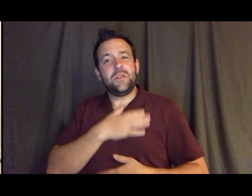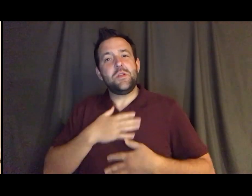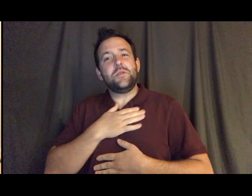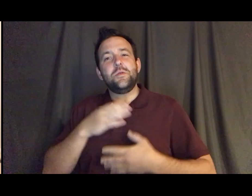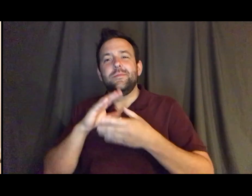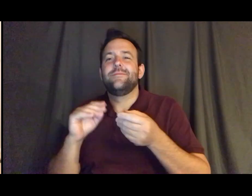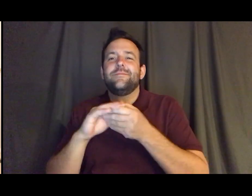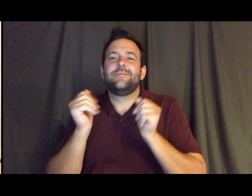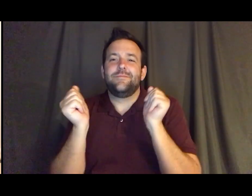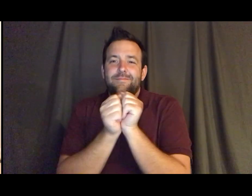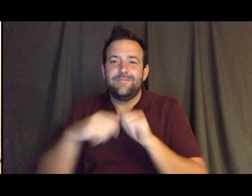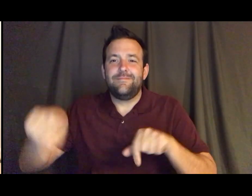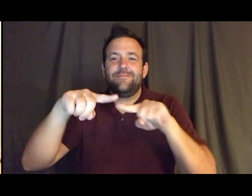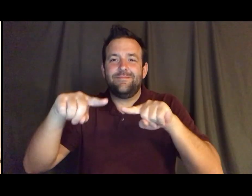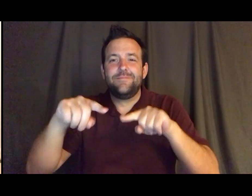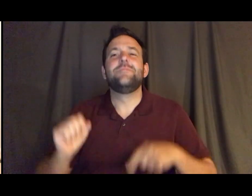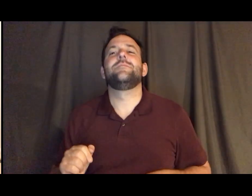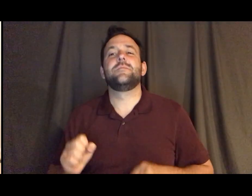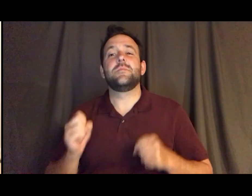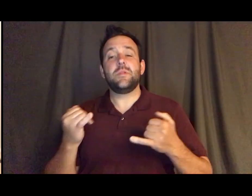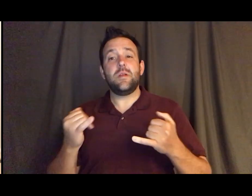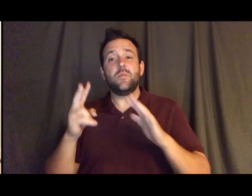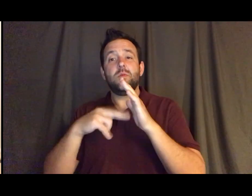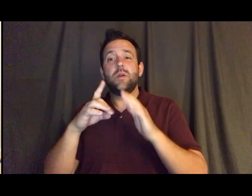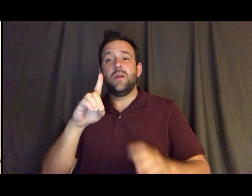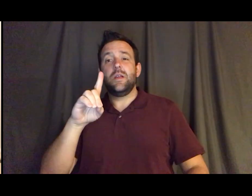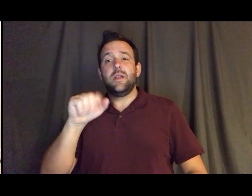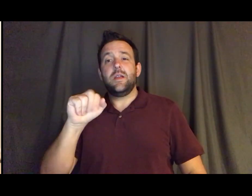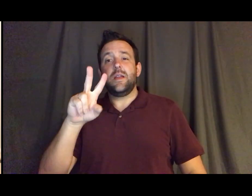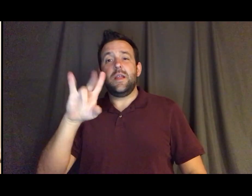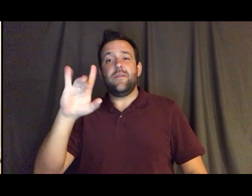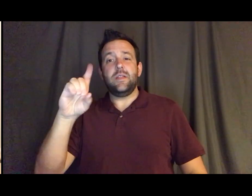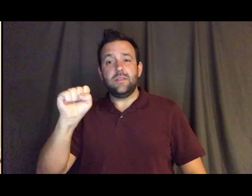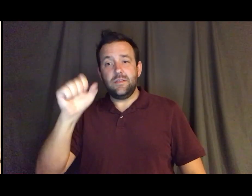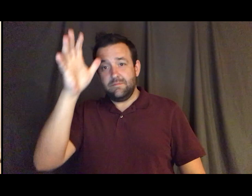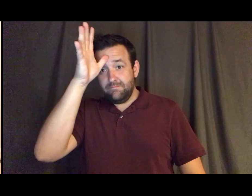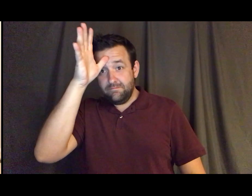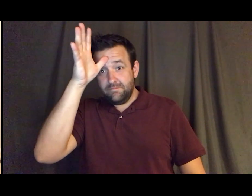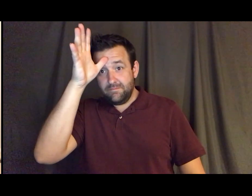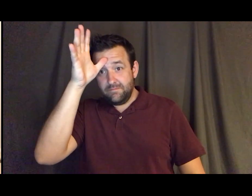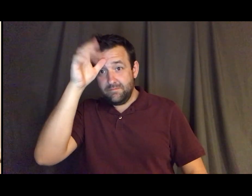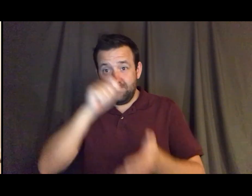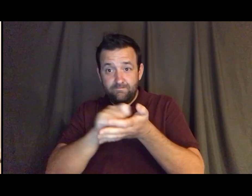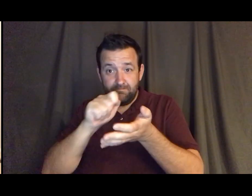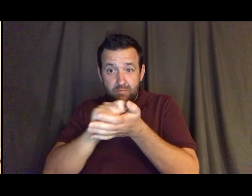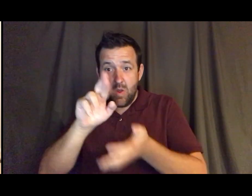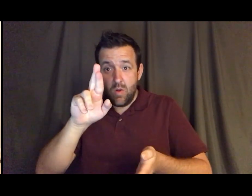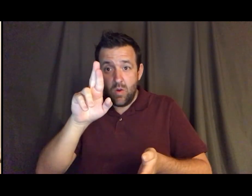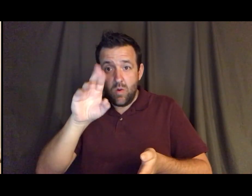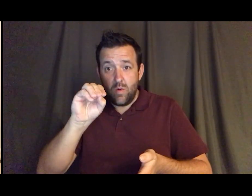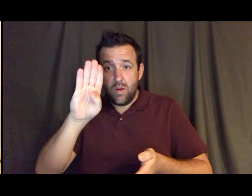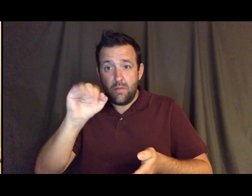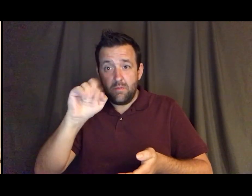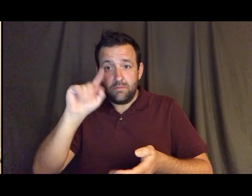Father by Robert Munsch. He's one of my favorite children's authors. And, well, let's get started.